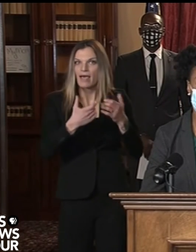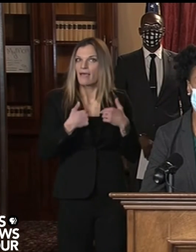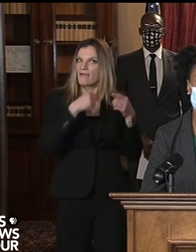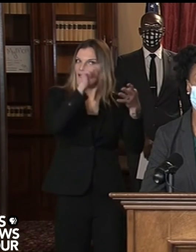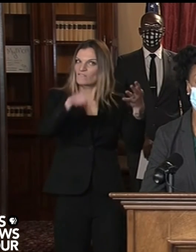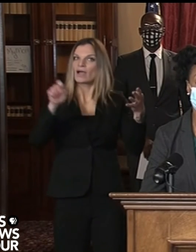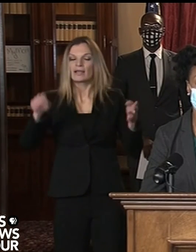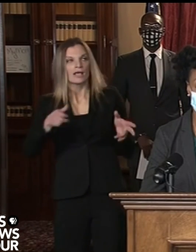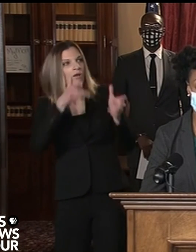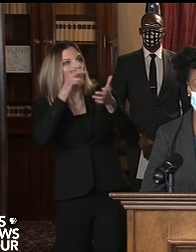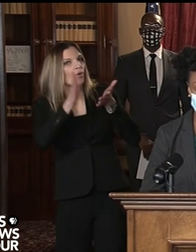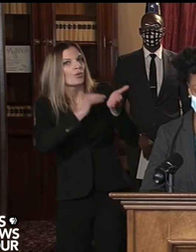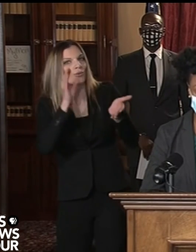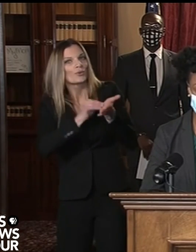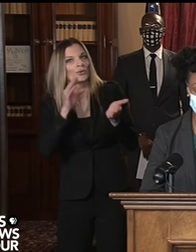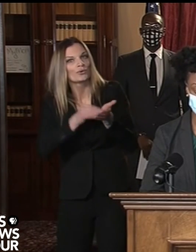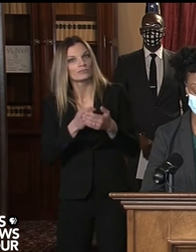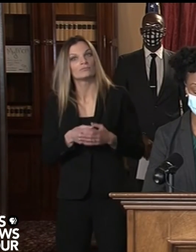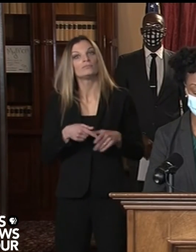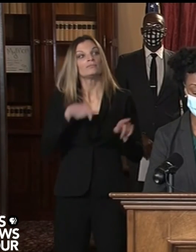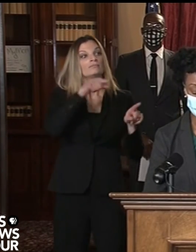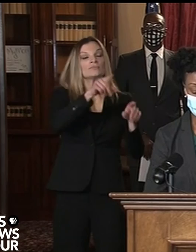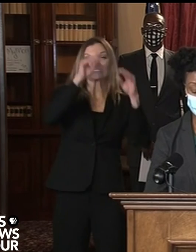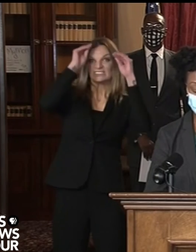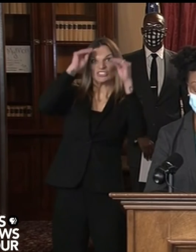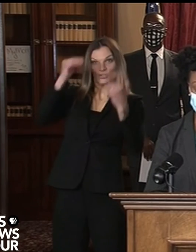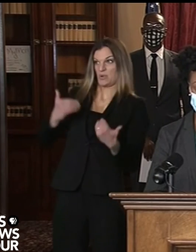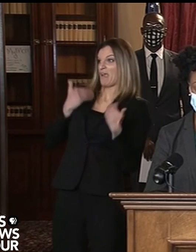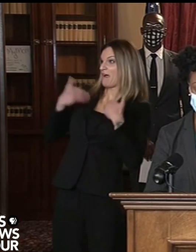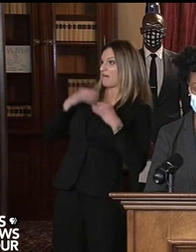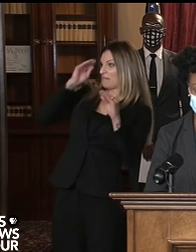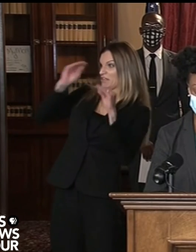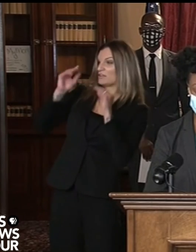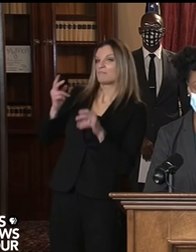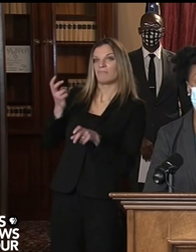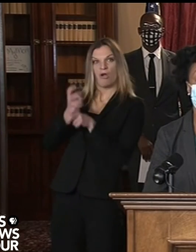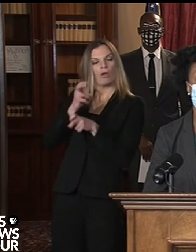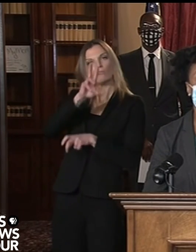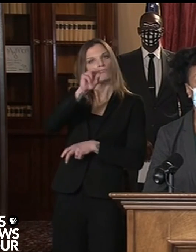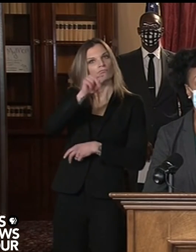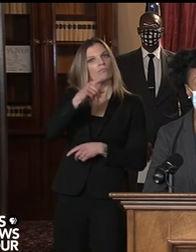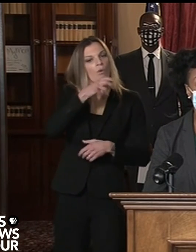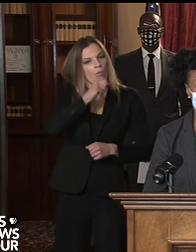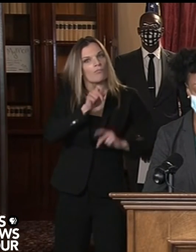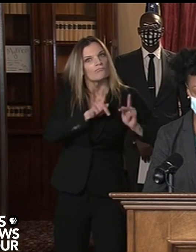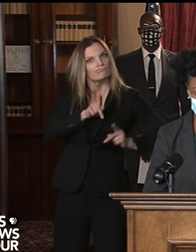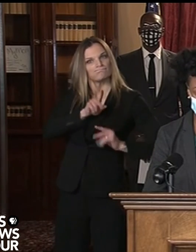designed for and led by older adults. Offerings include classes on how to use